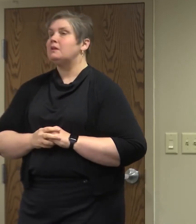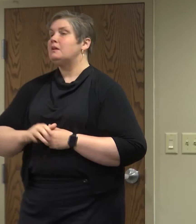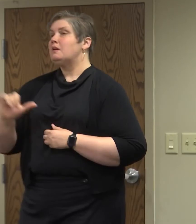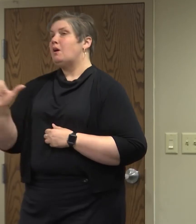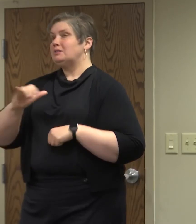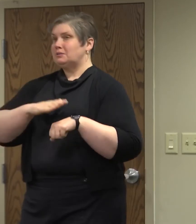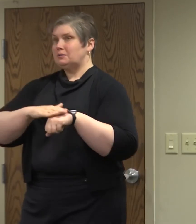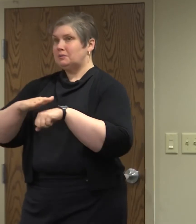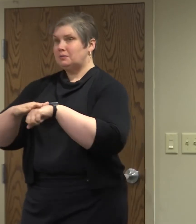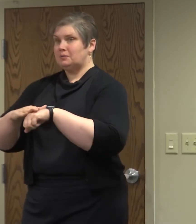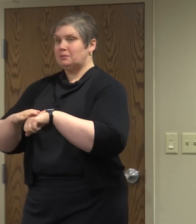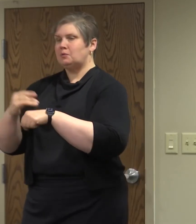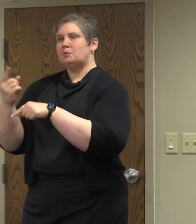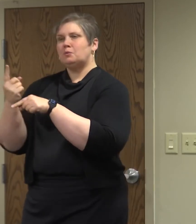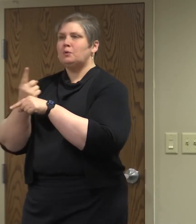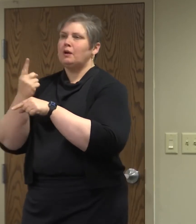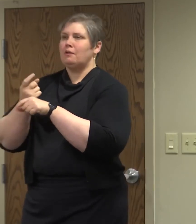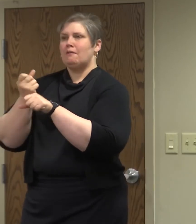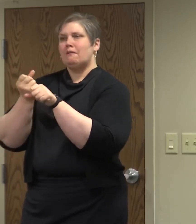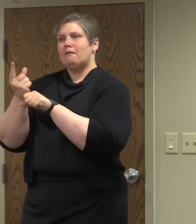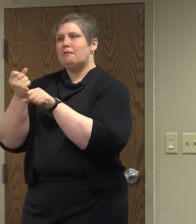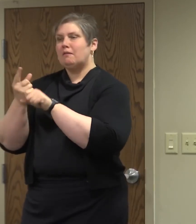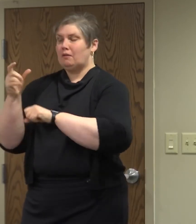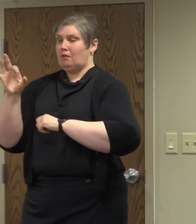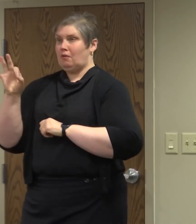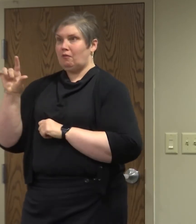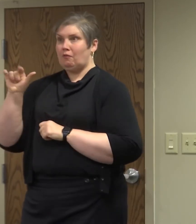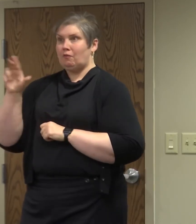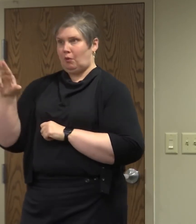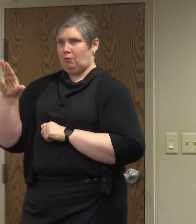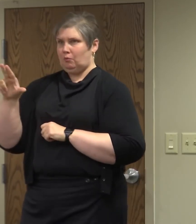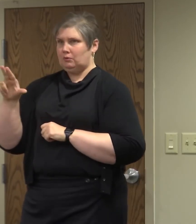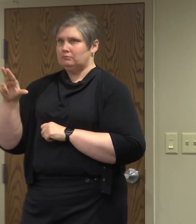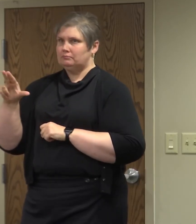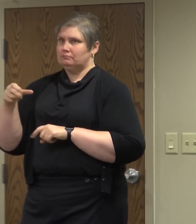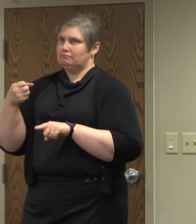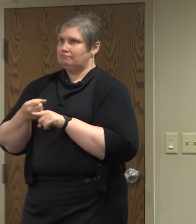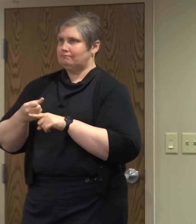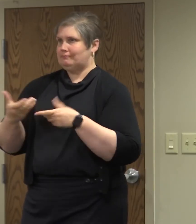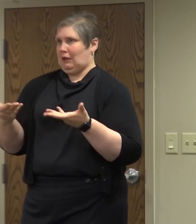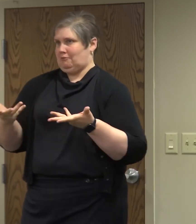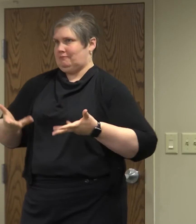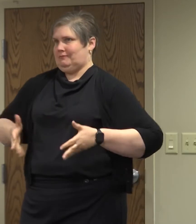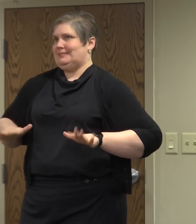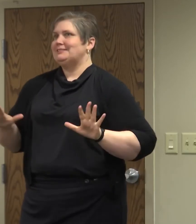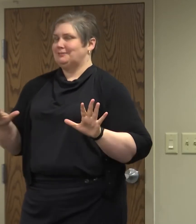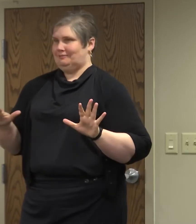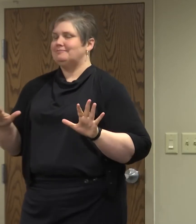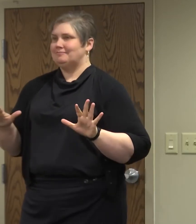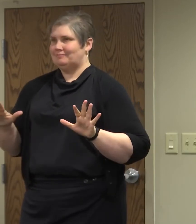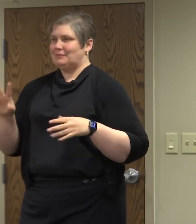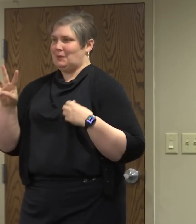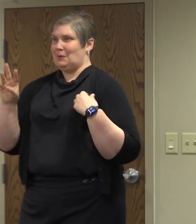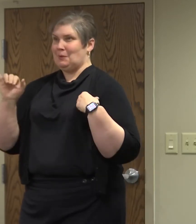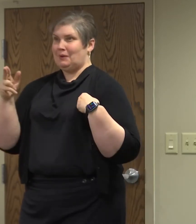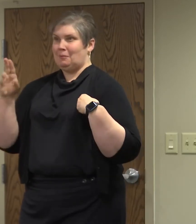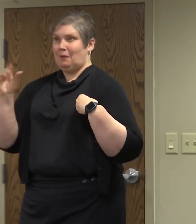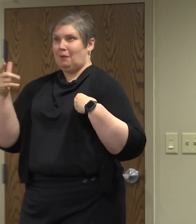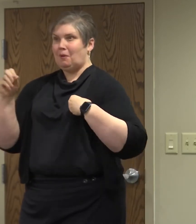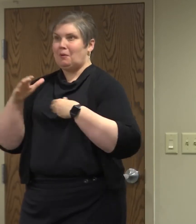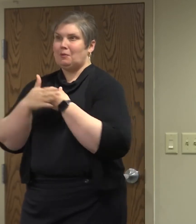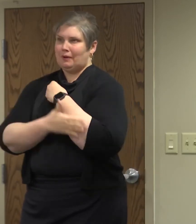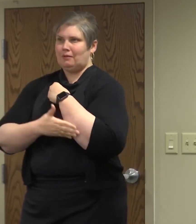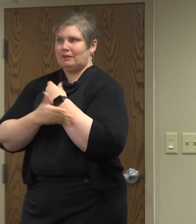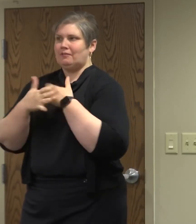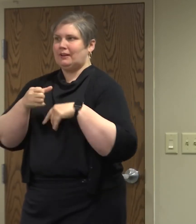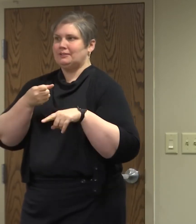So everyone should be also getting their flu shot, because it's very difficult to distinguish flu from COVID infection, and they